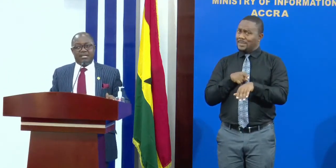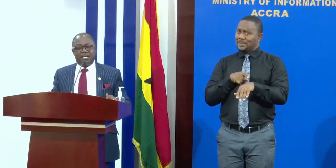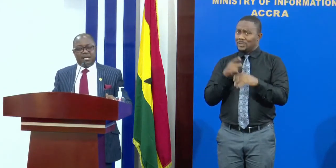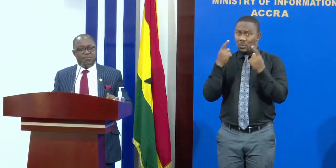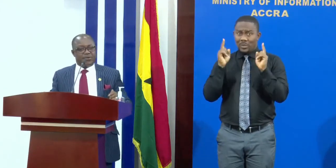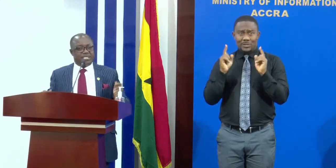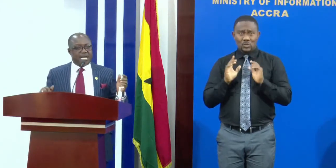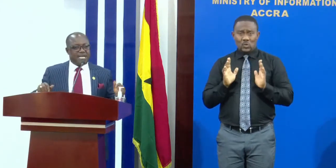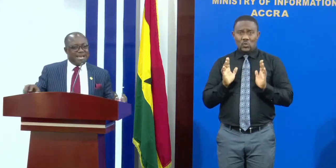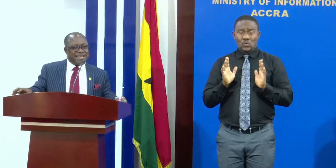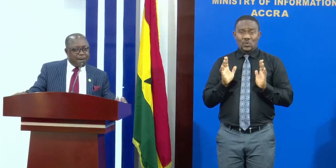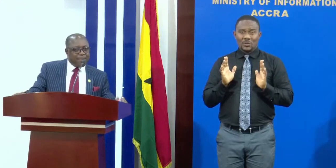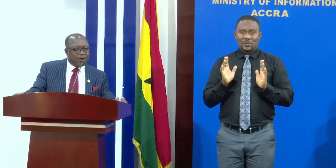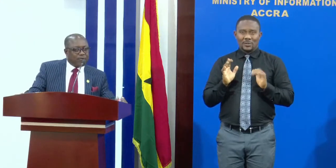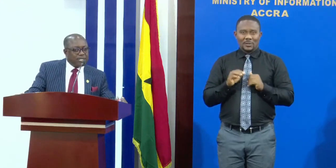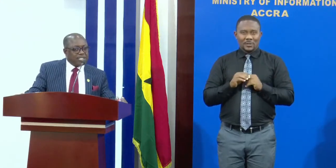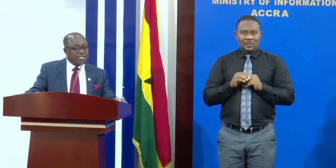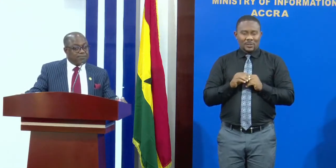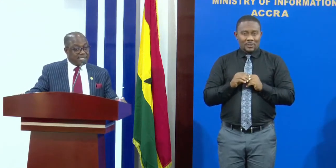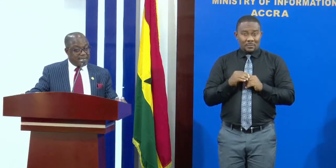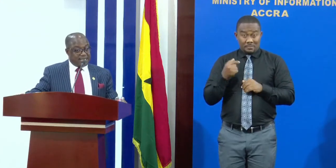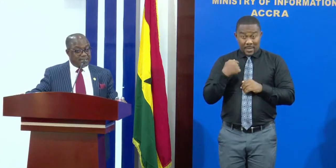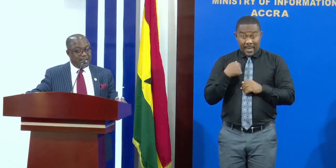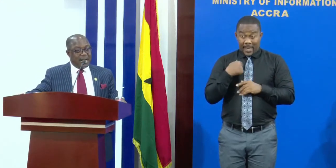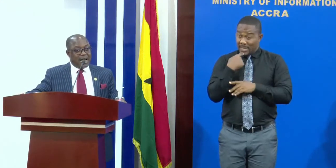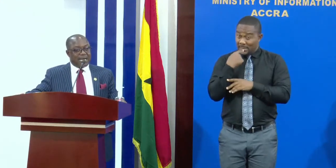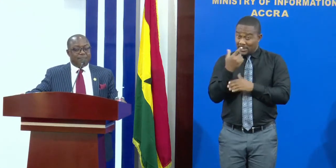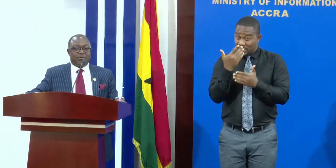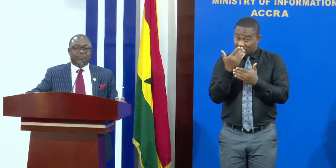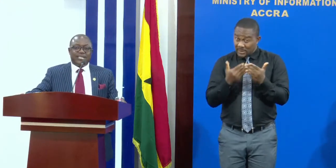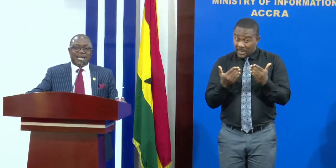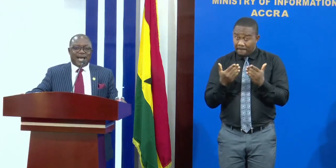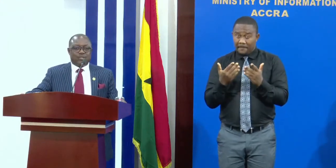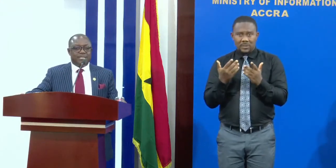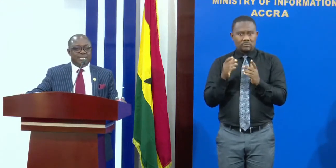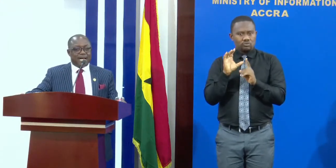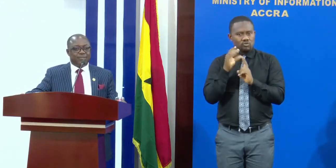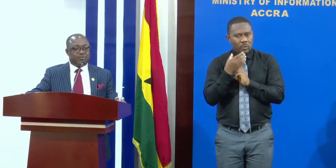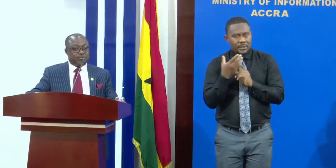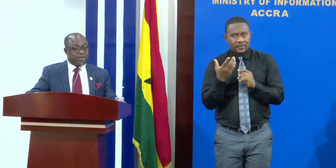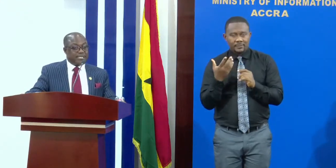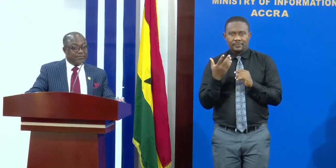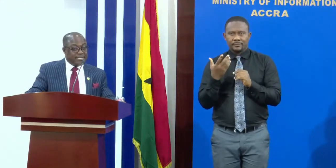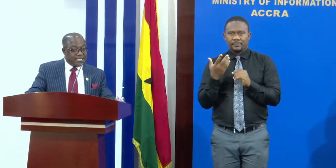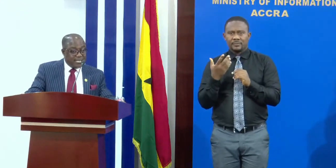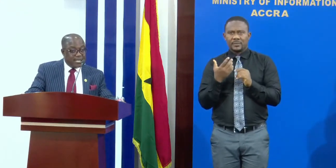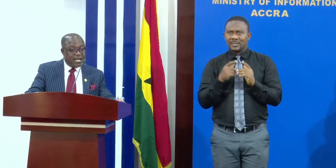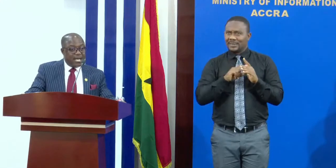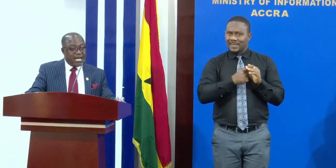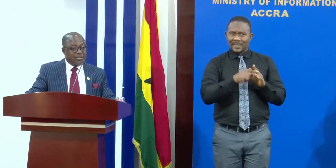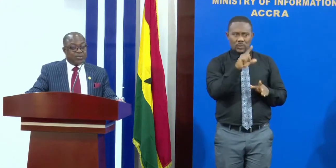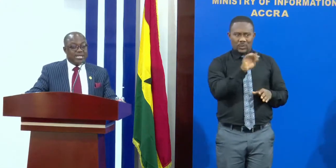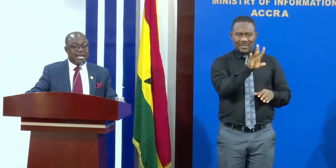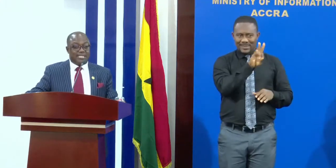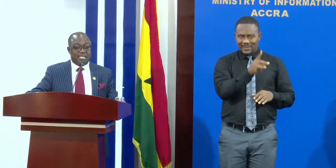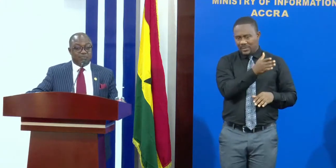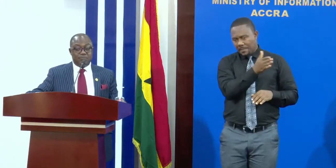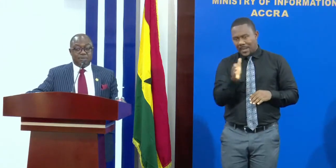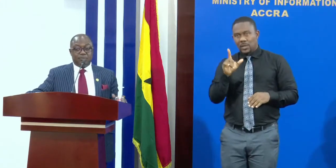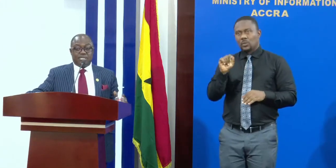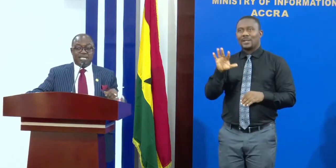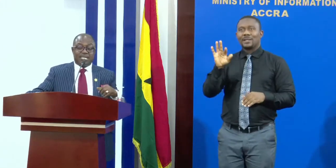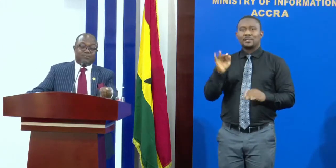I enumerated a number of conditions precedent, a number of things that had to be done between 2017 and